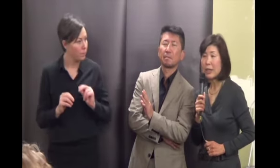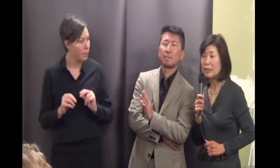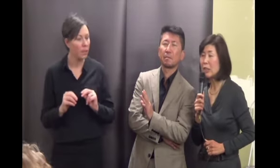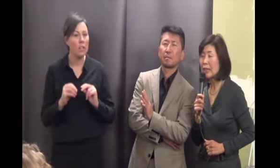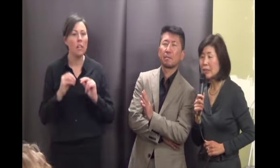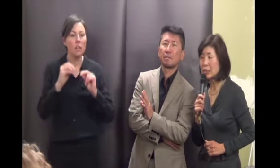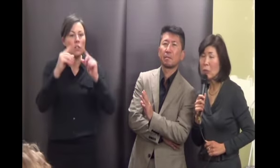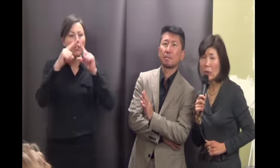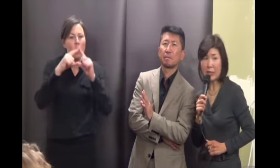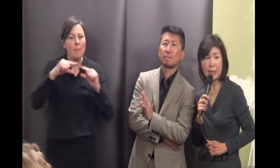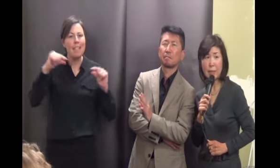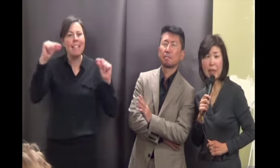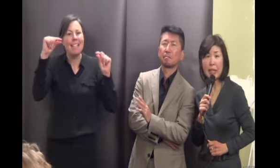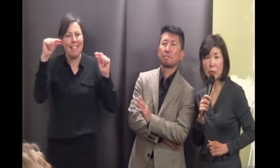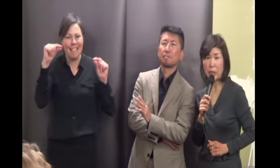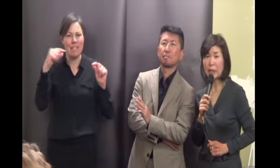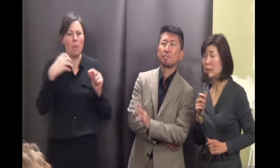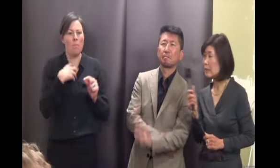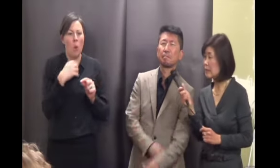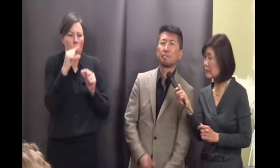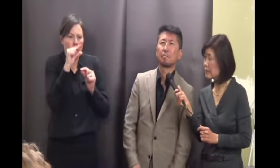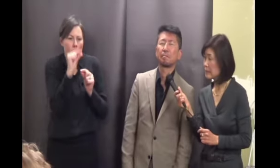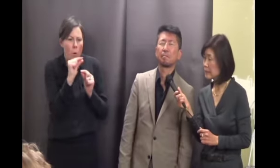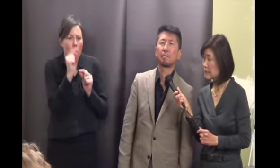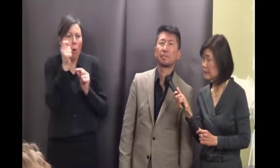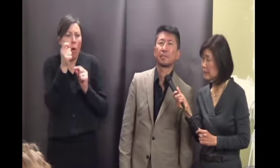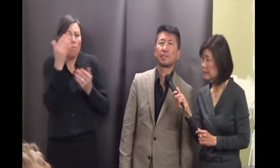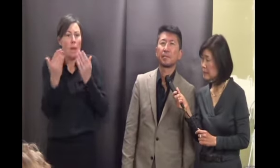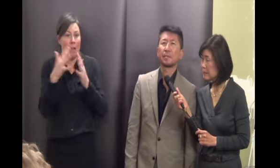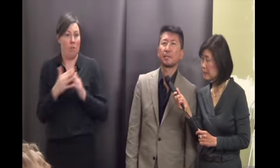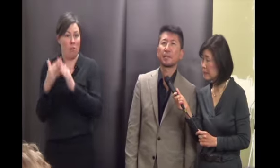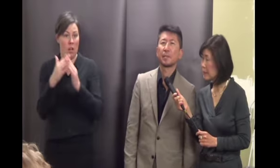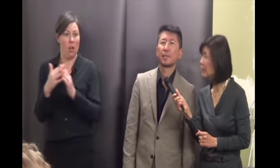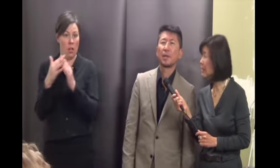is slightly smaller than the American one.